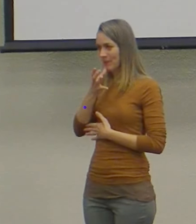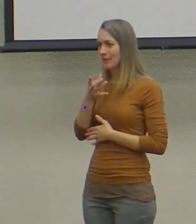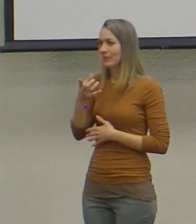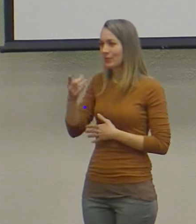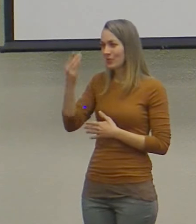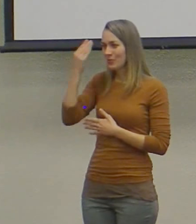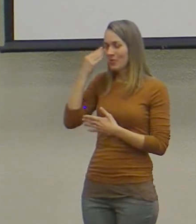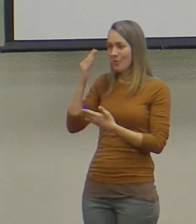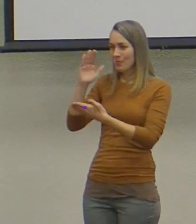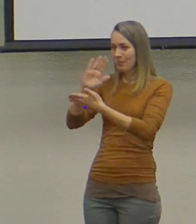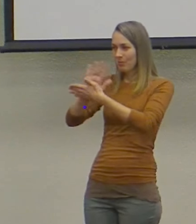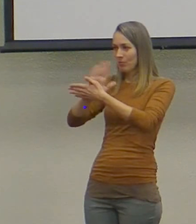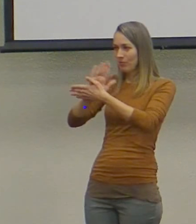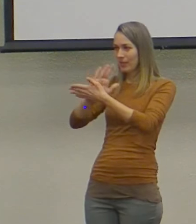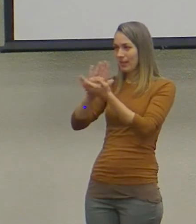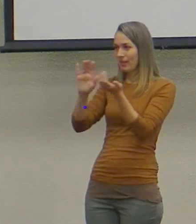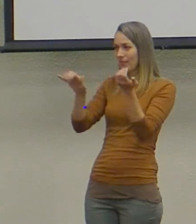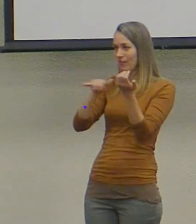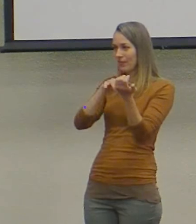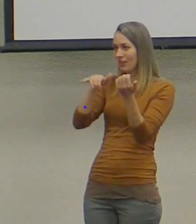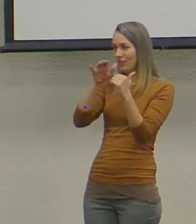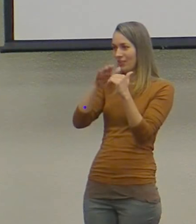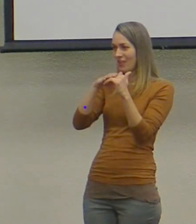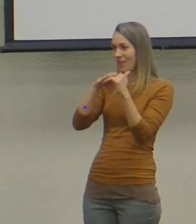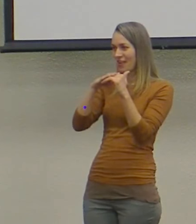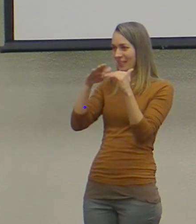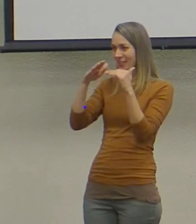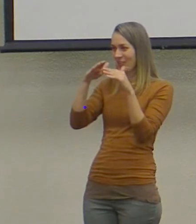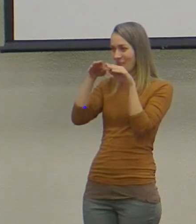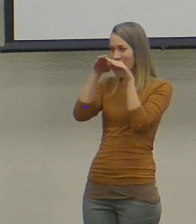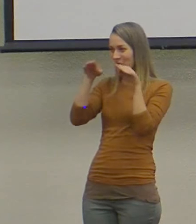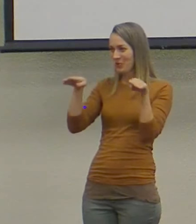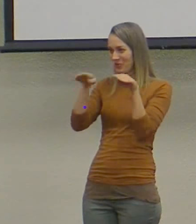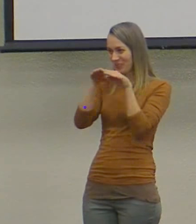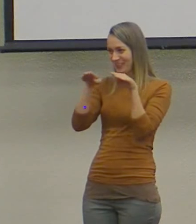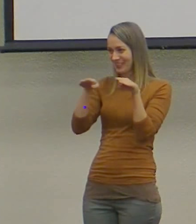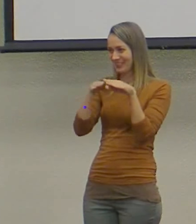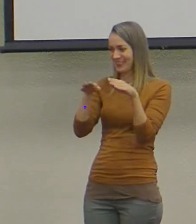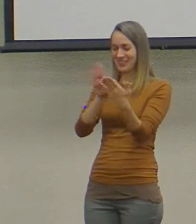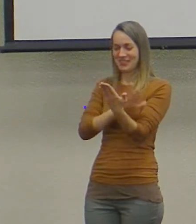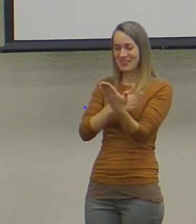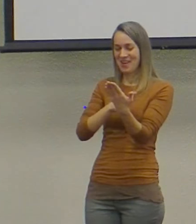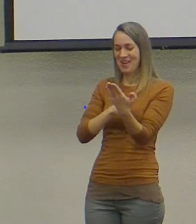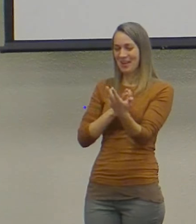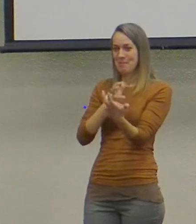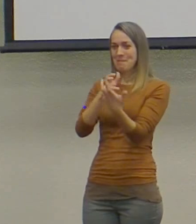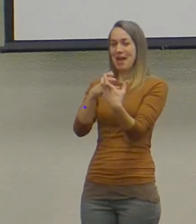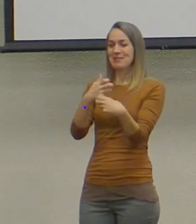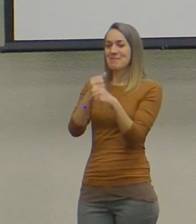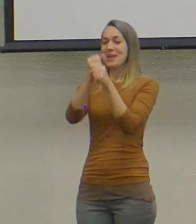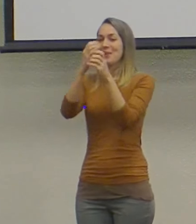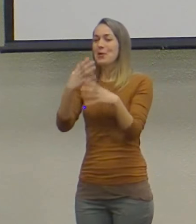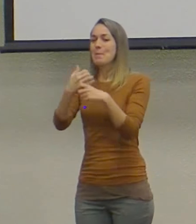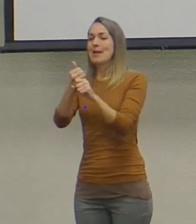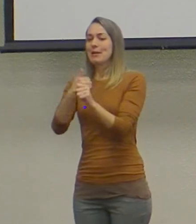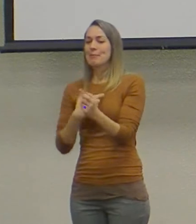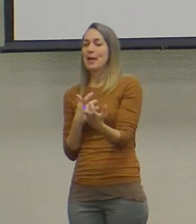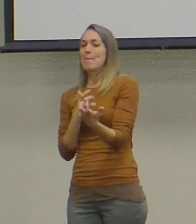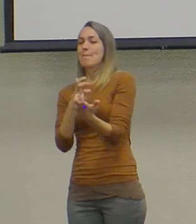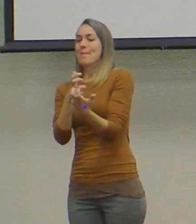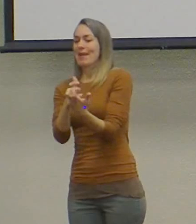the Roof. Matchmaker, matchmaker, make me a match. Okay, we know the